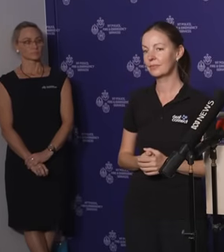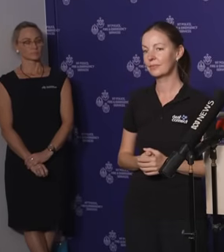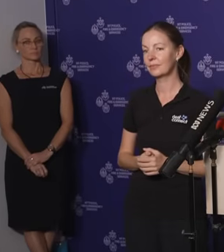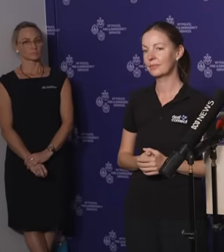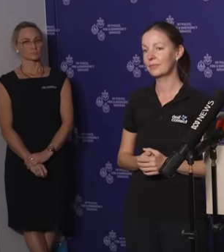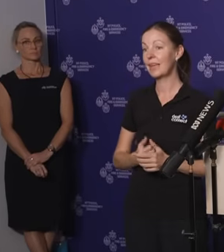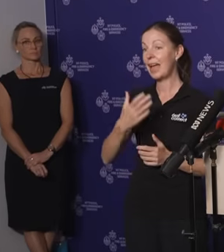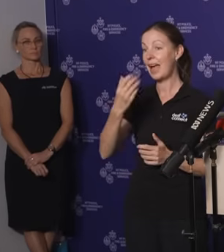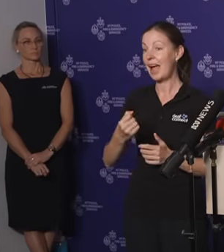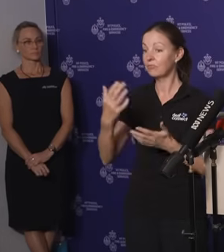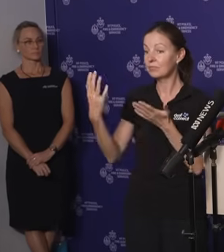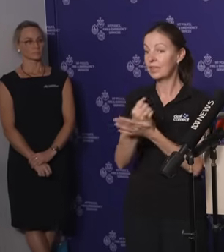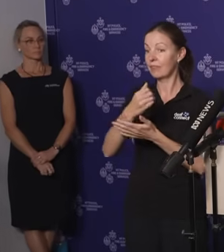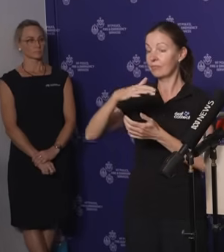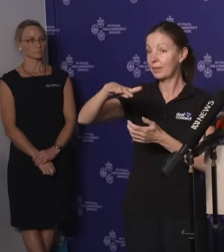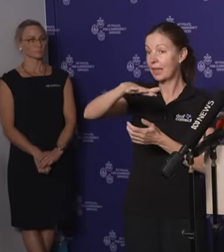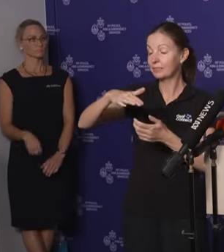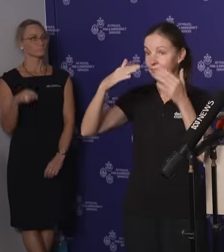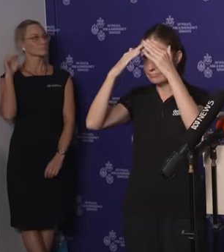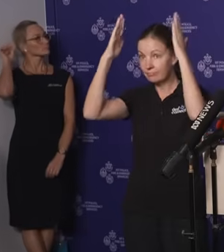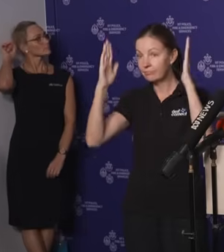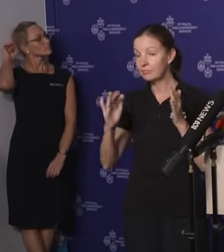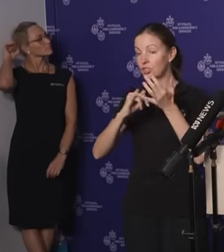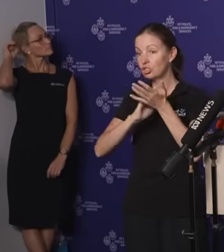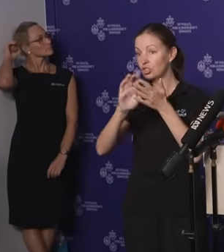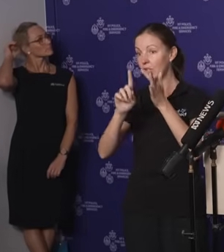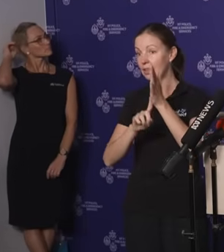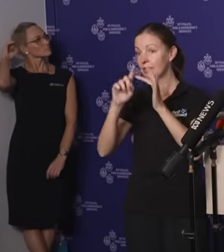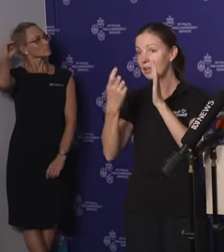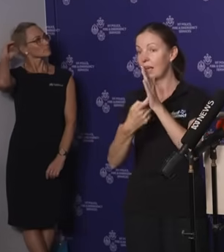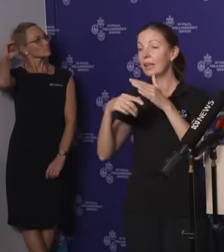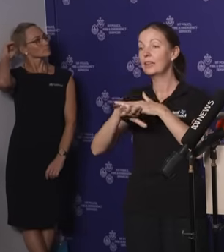There is a shelter open in Warrawee. It's been open since last night.